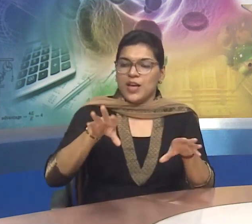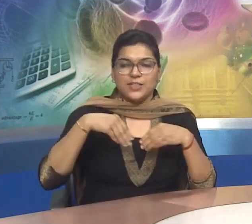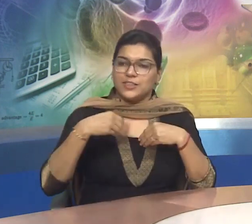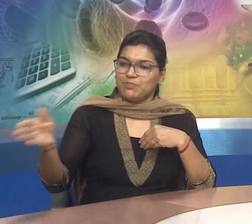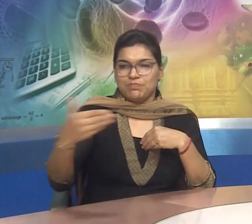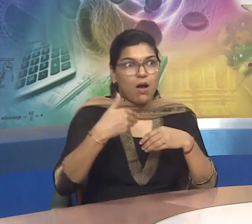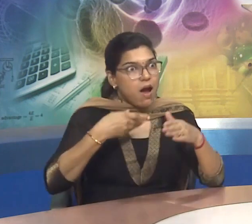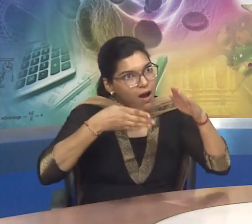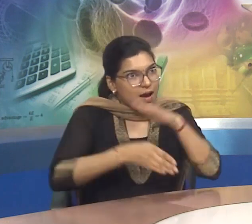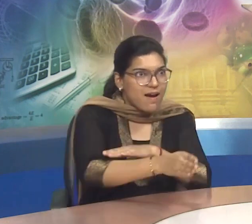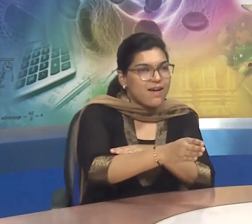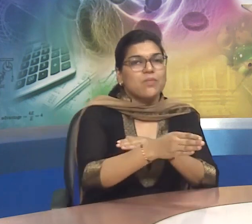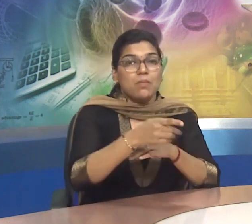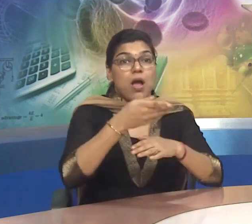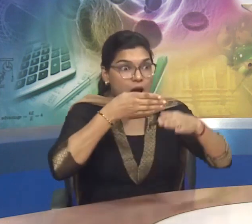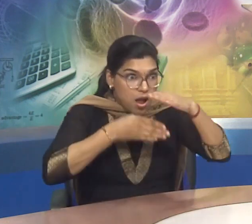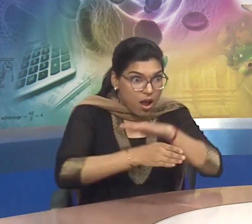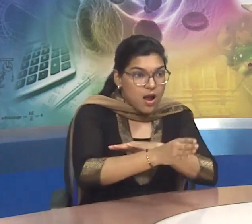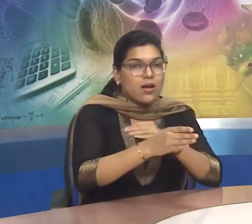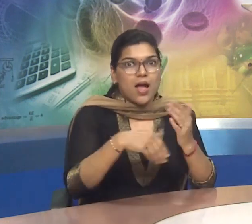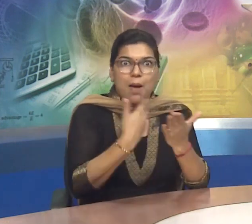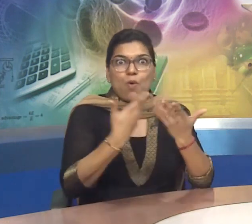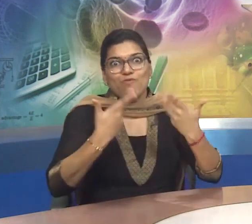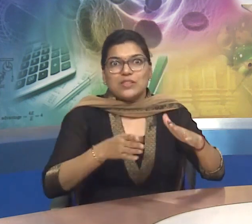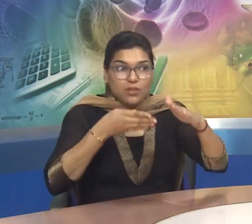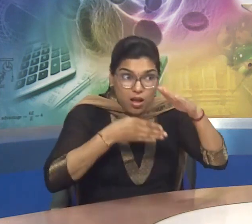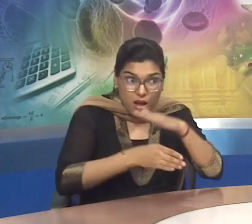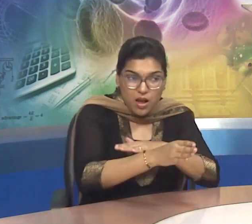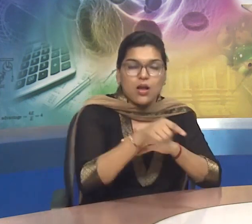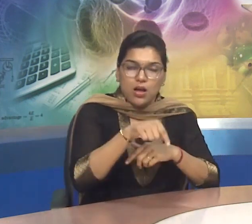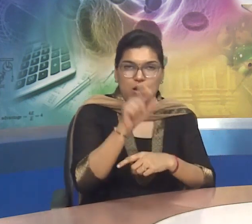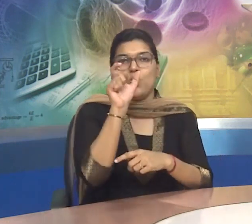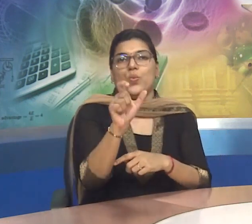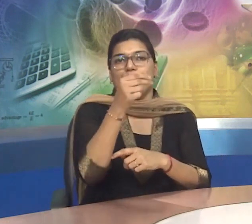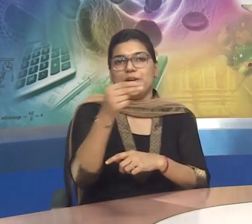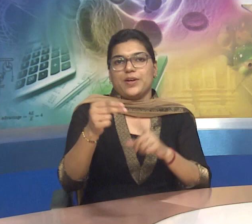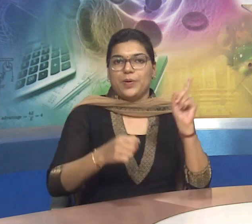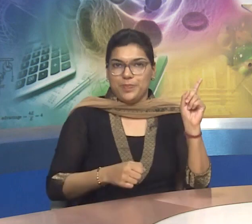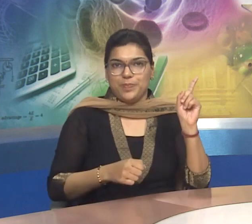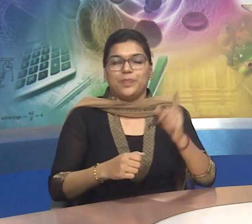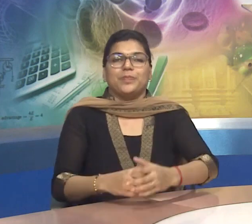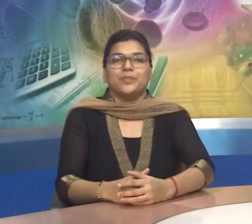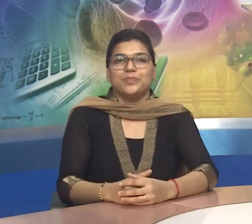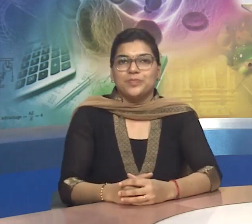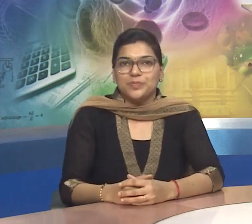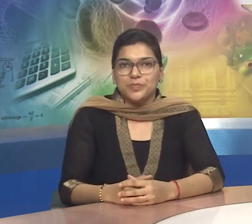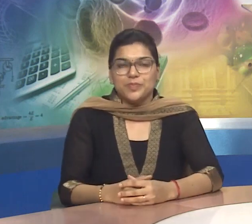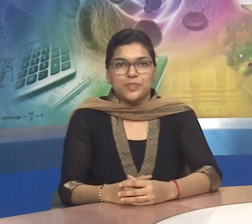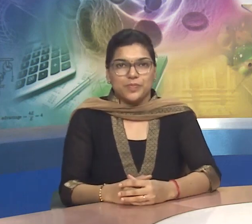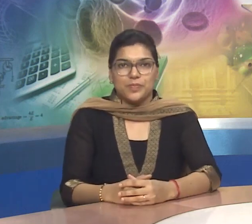then after getting selection in the interview or whatever scrutiny procedure they have, they get